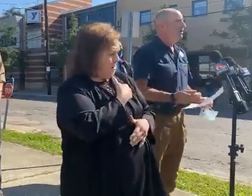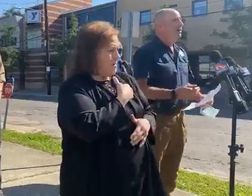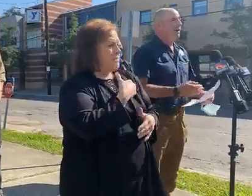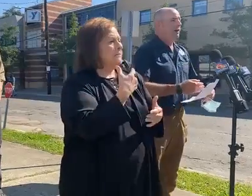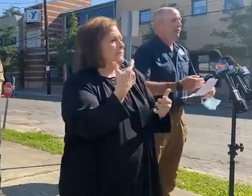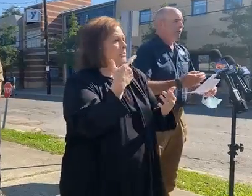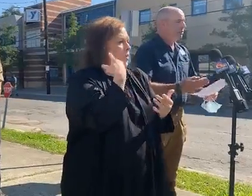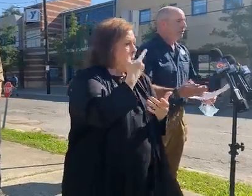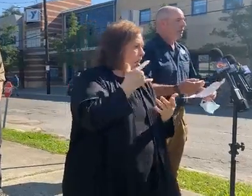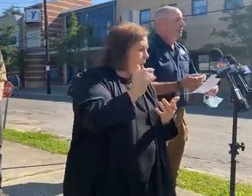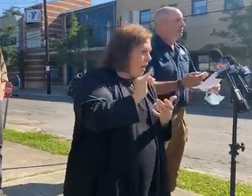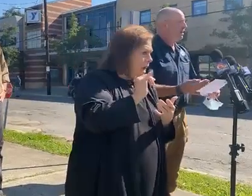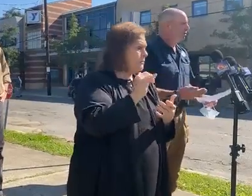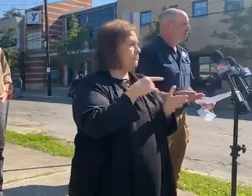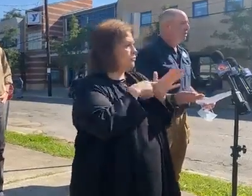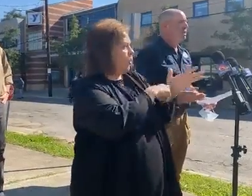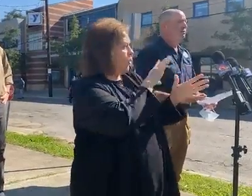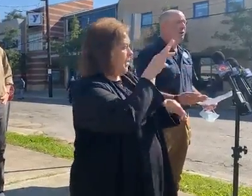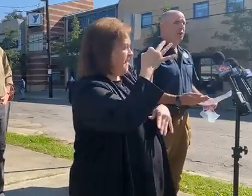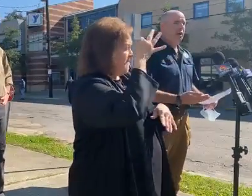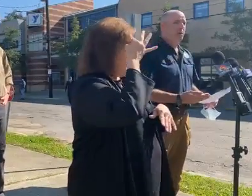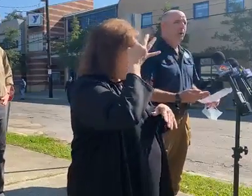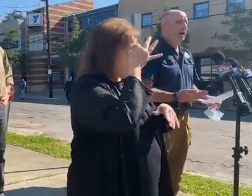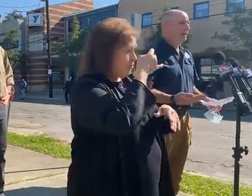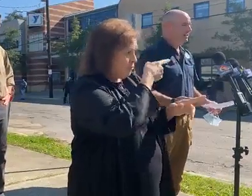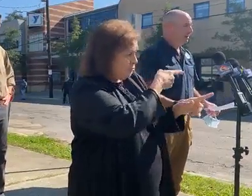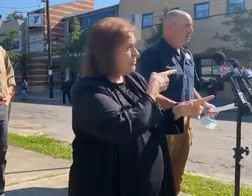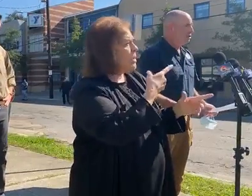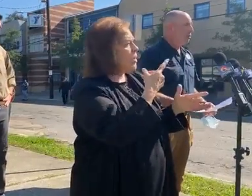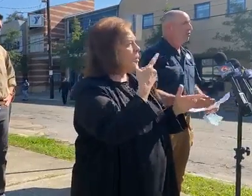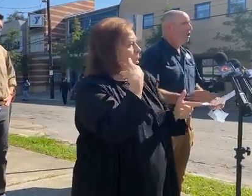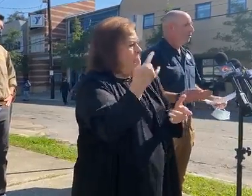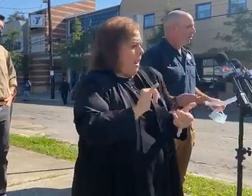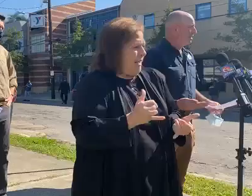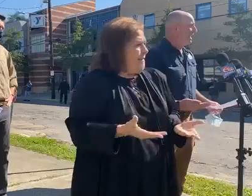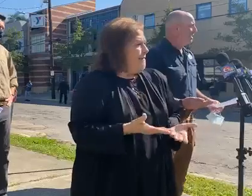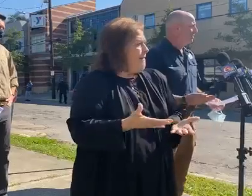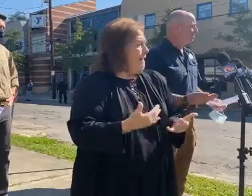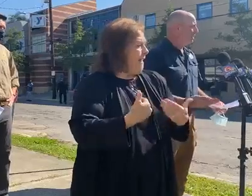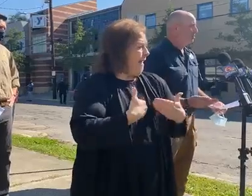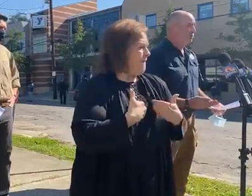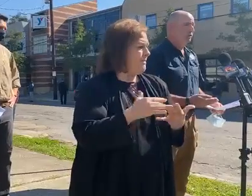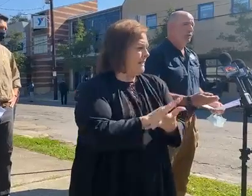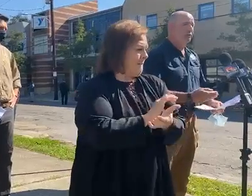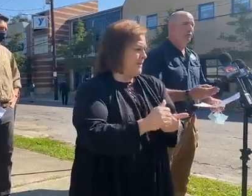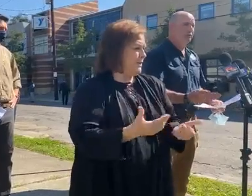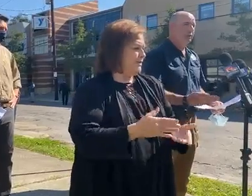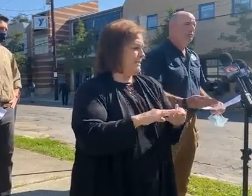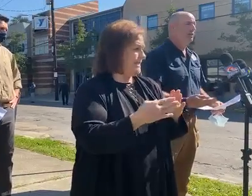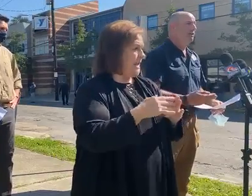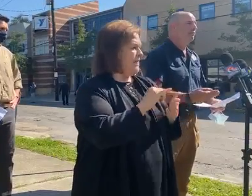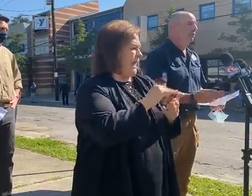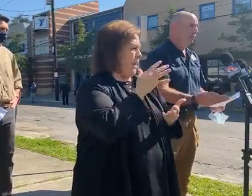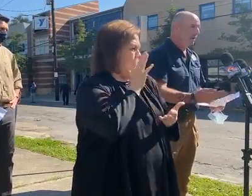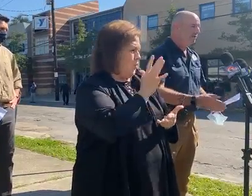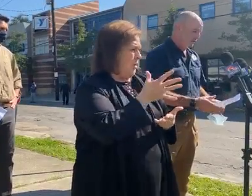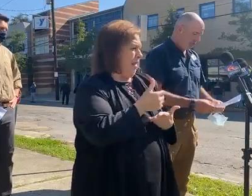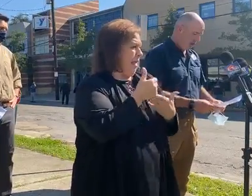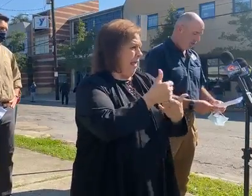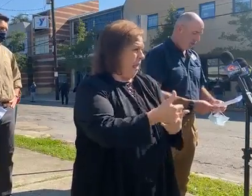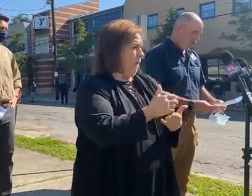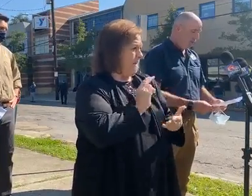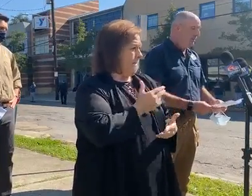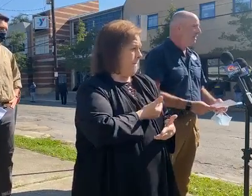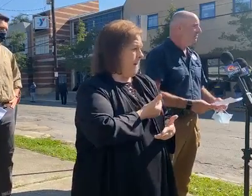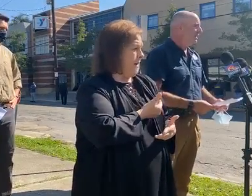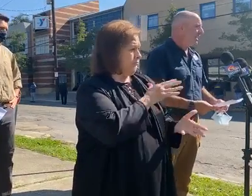show the federal and state authorities what kind of damage overall we're looking at in the city, which will assist us in further benefits